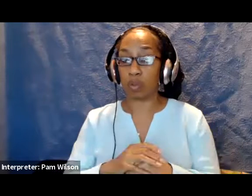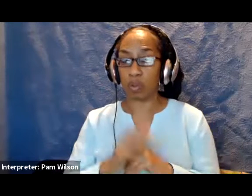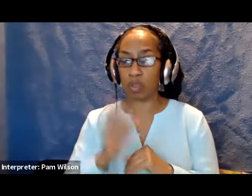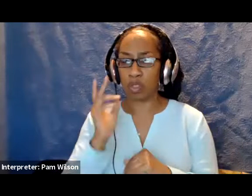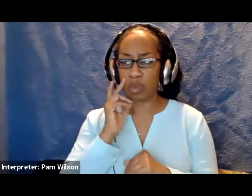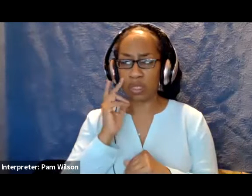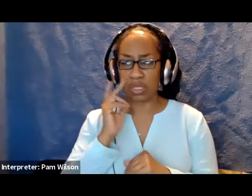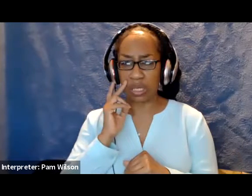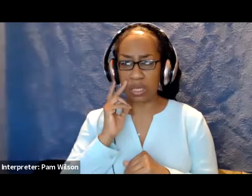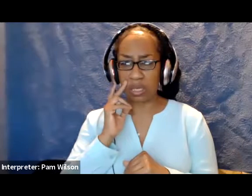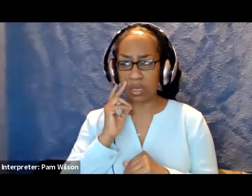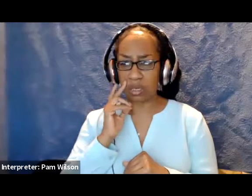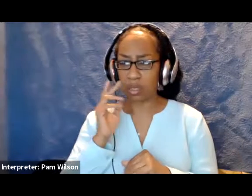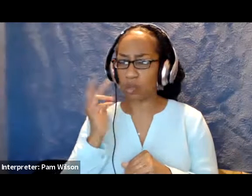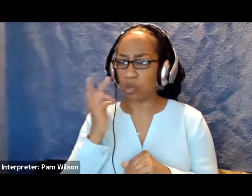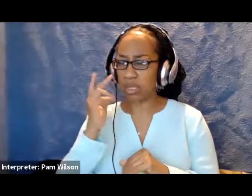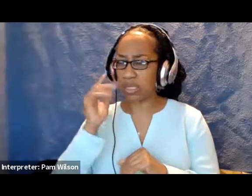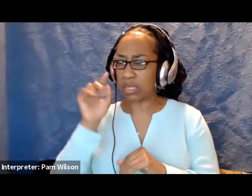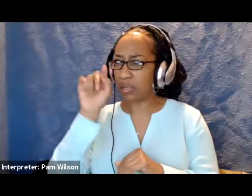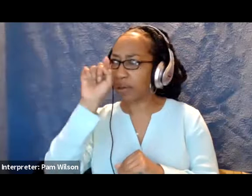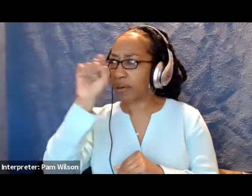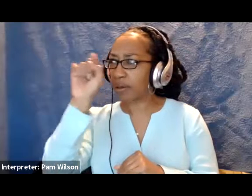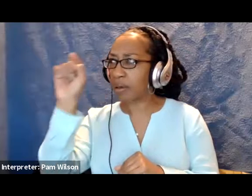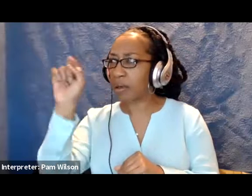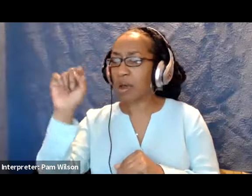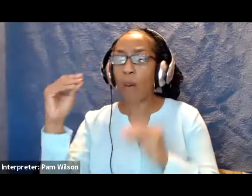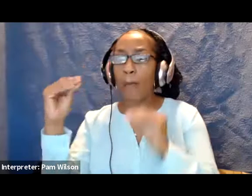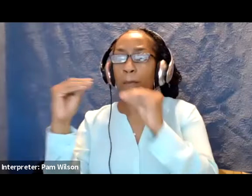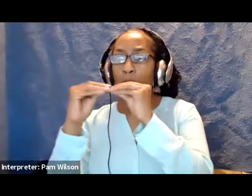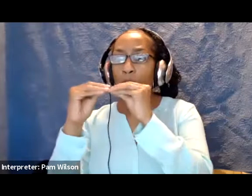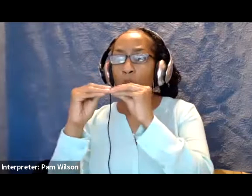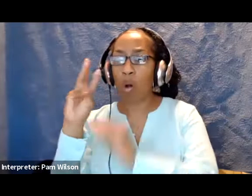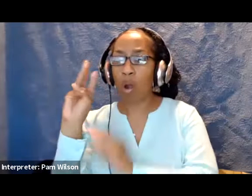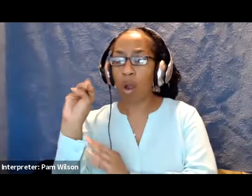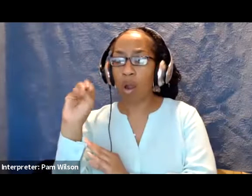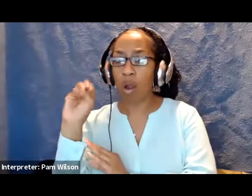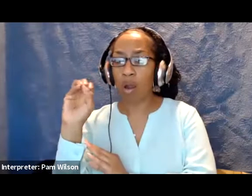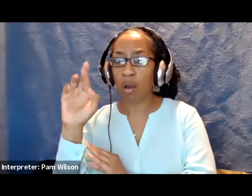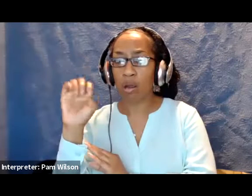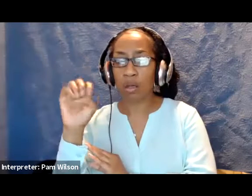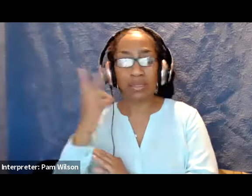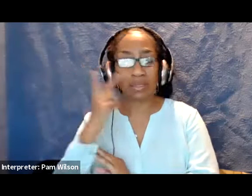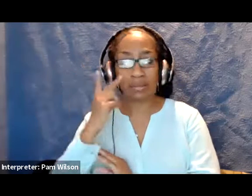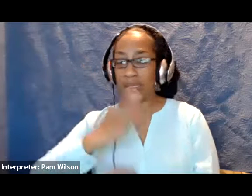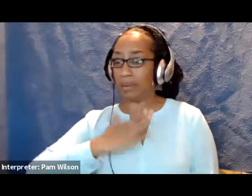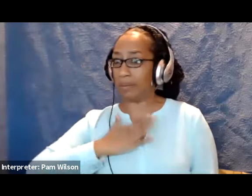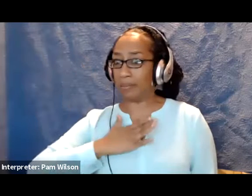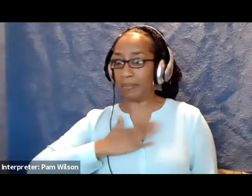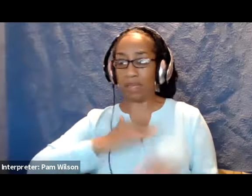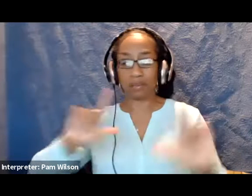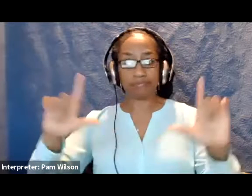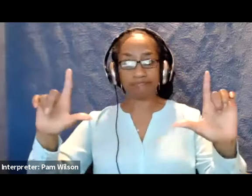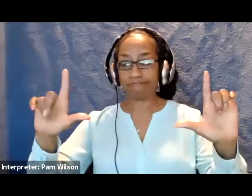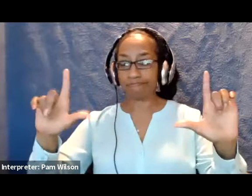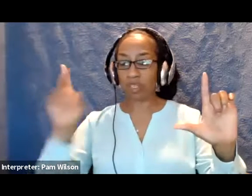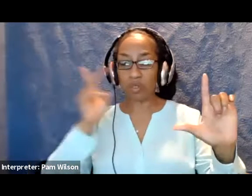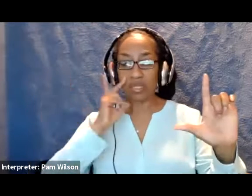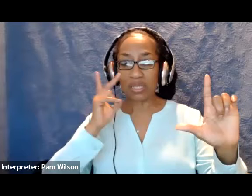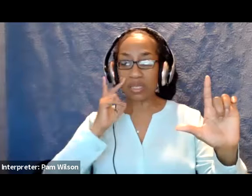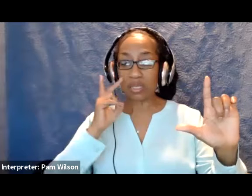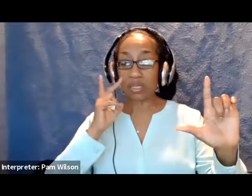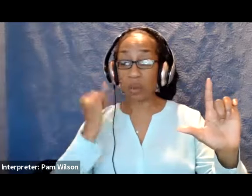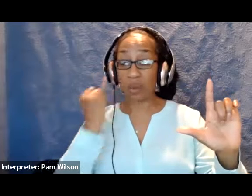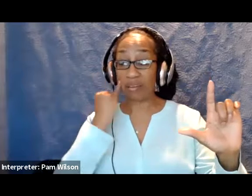More options of the menu bar, because currently that's not showing on my screen as well. So if you need to raise